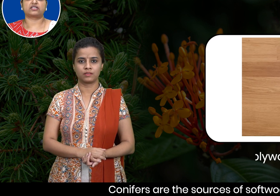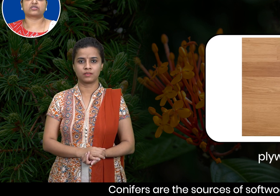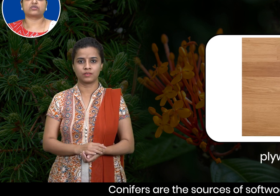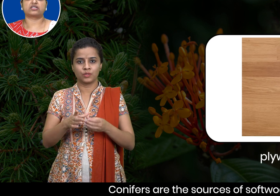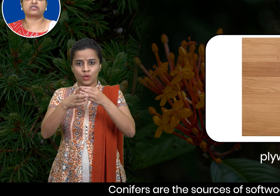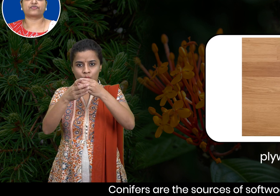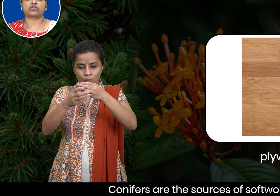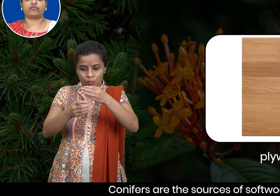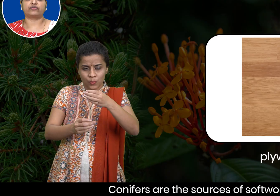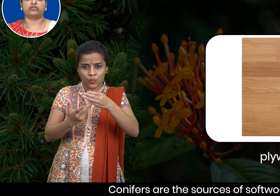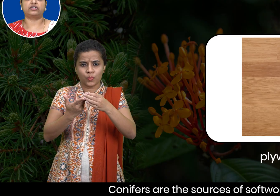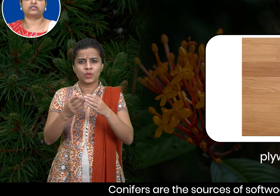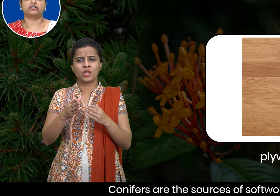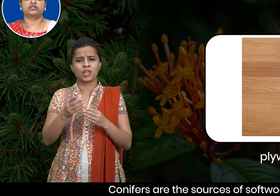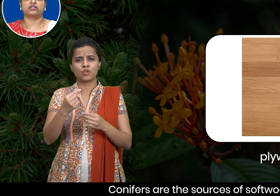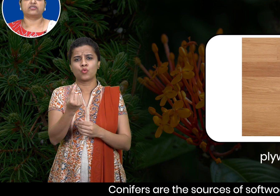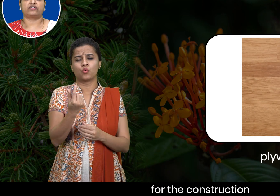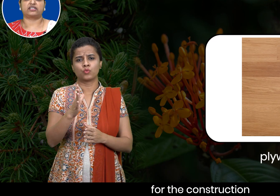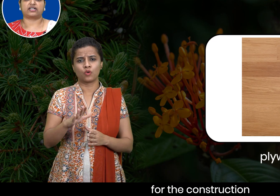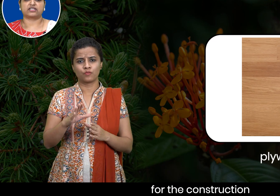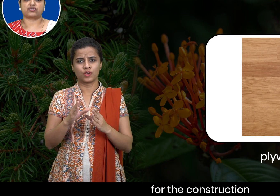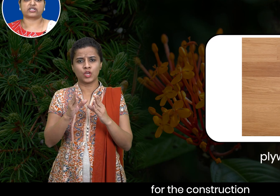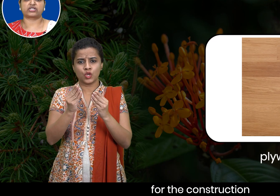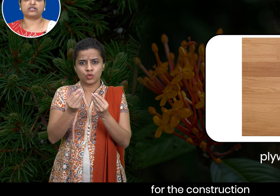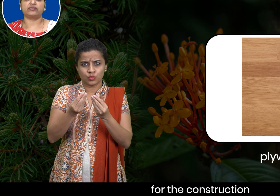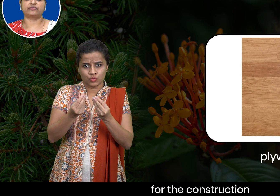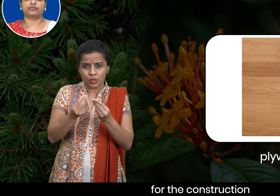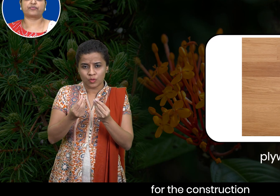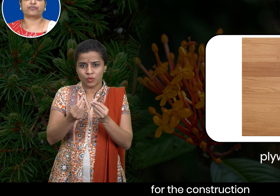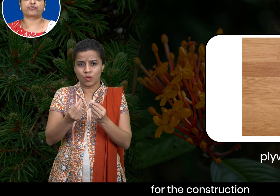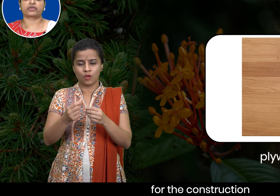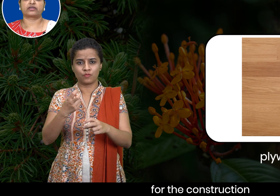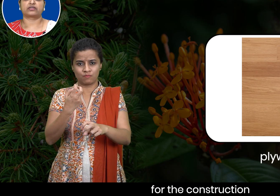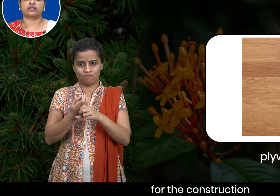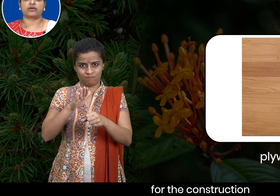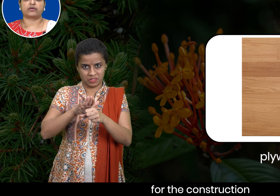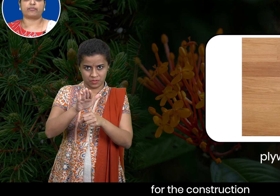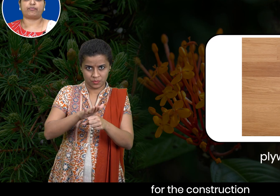Conifers are the sources of softwood for the construction,